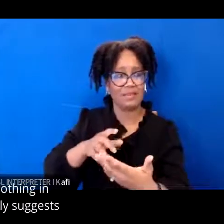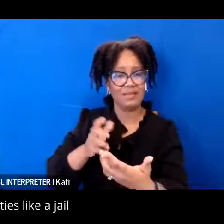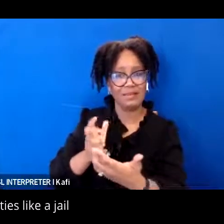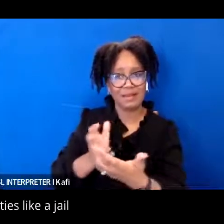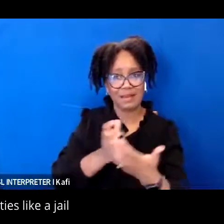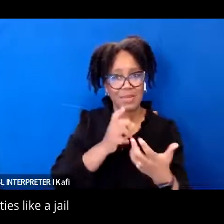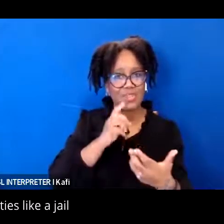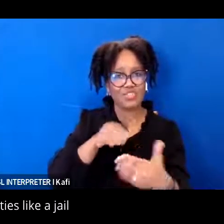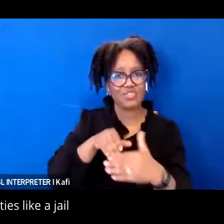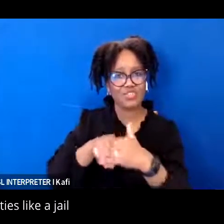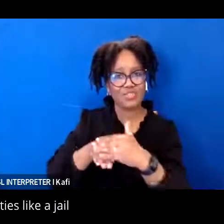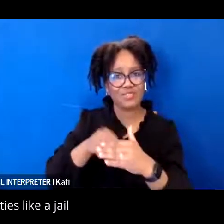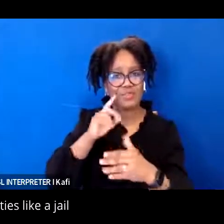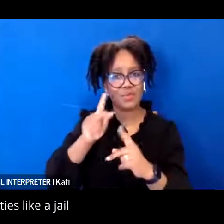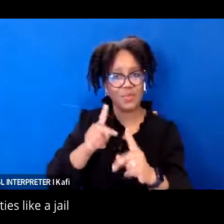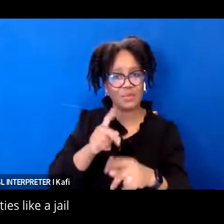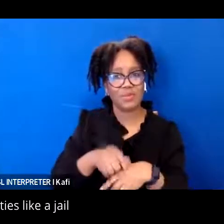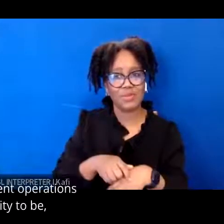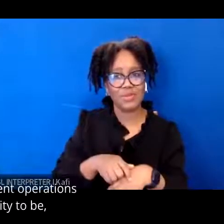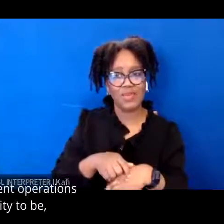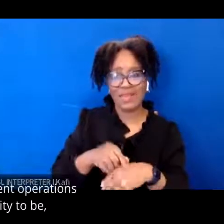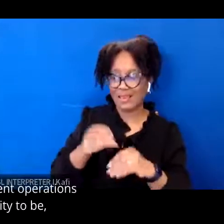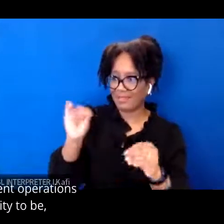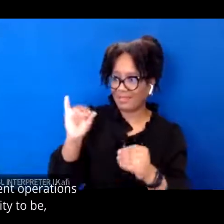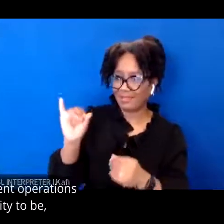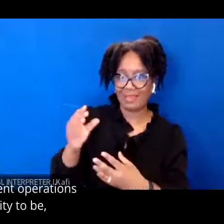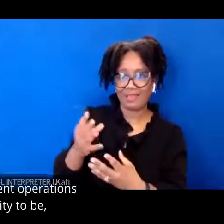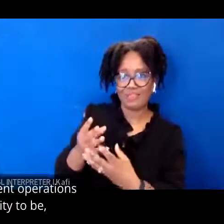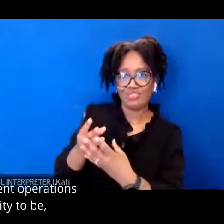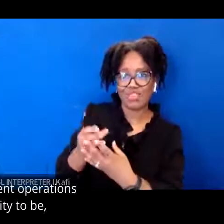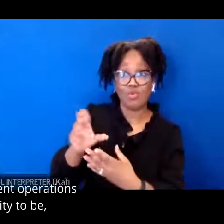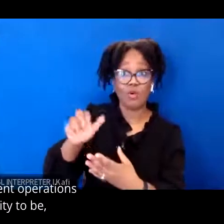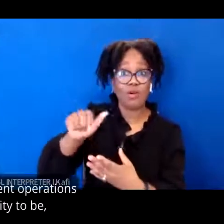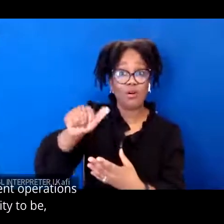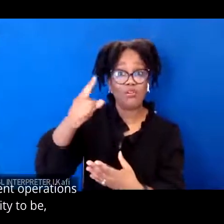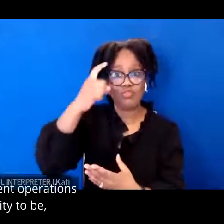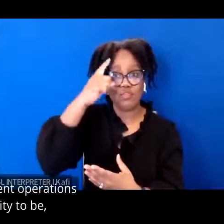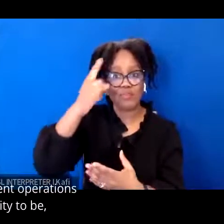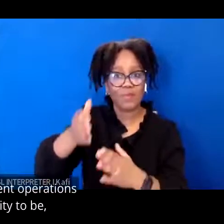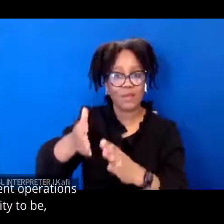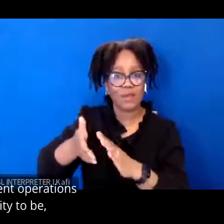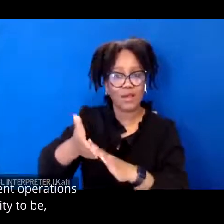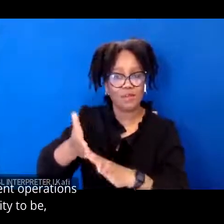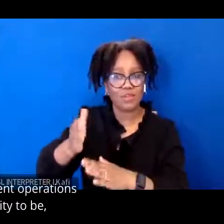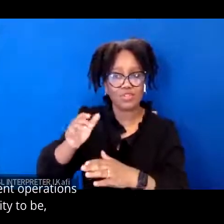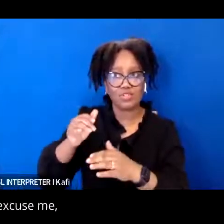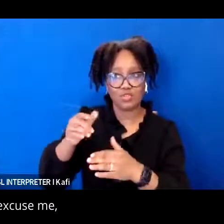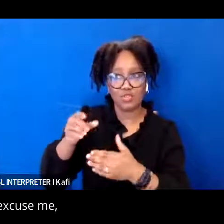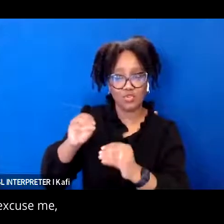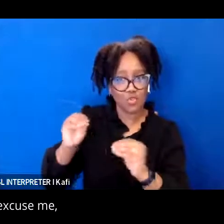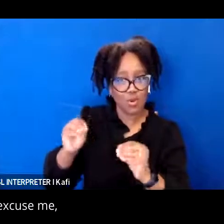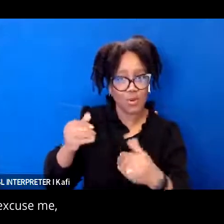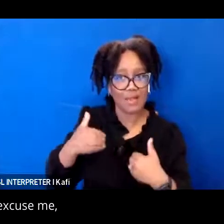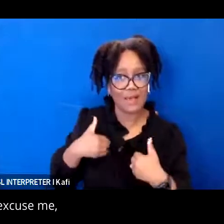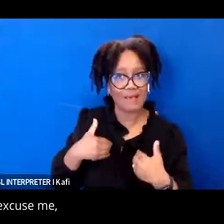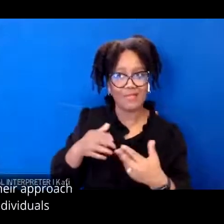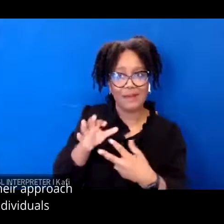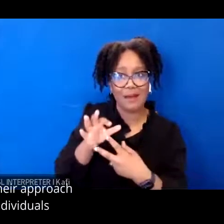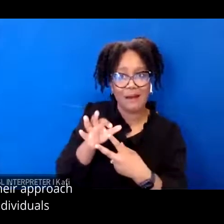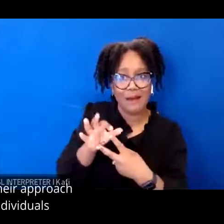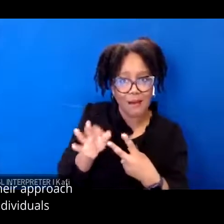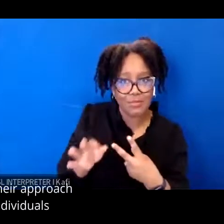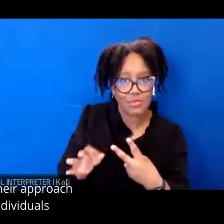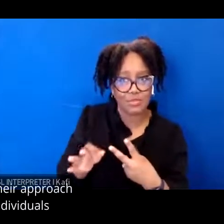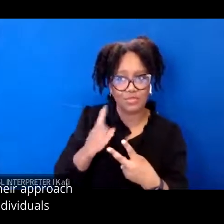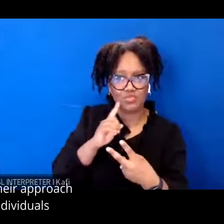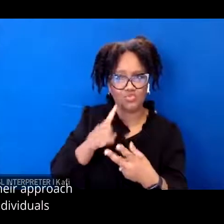suggests that covered entities like a jail or other government operations have the ability to be or the option excuse me to